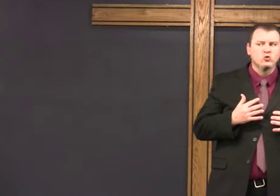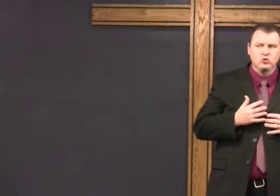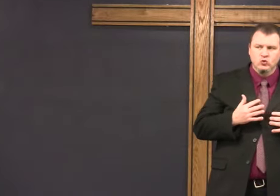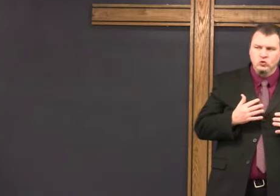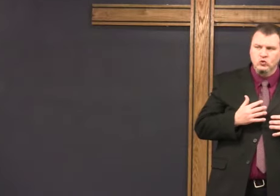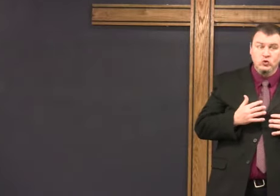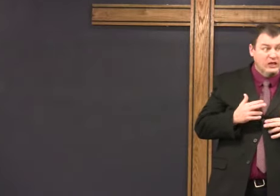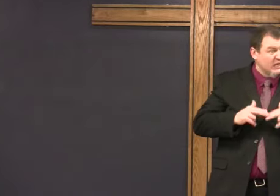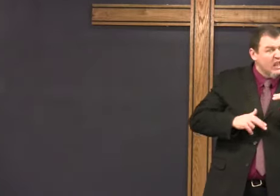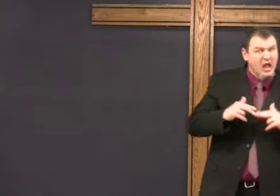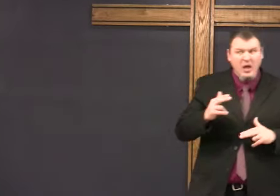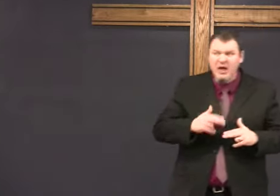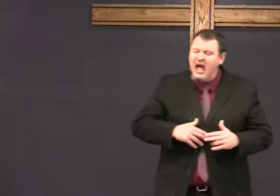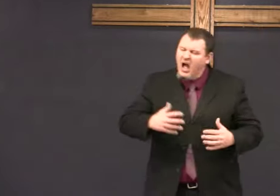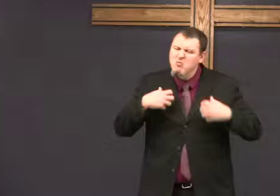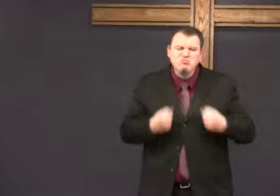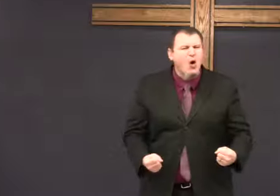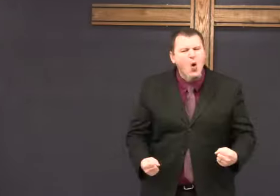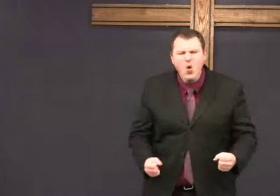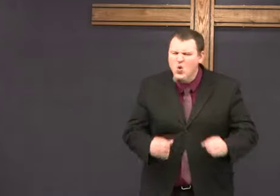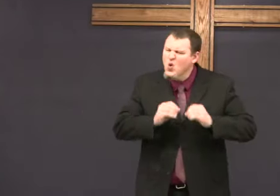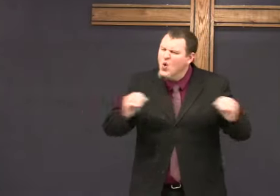They started fear.